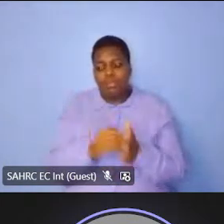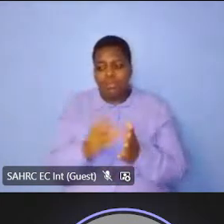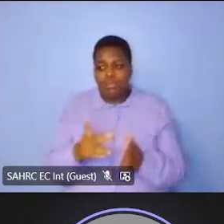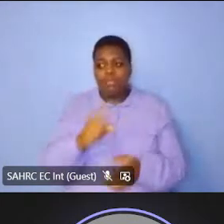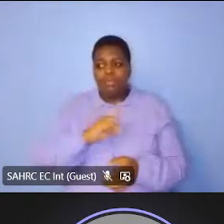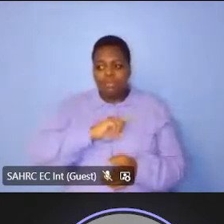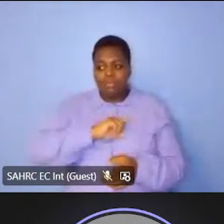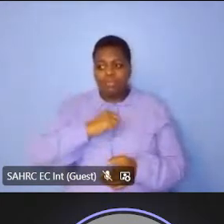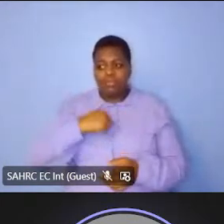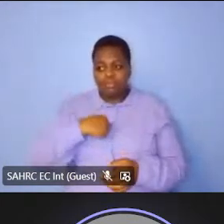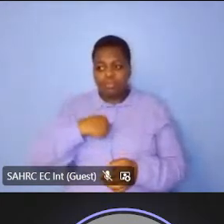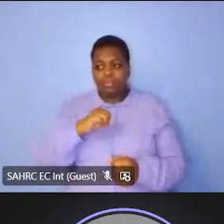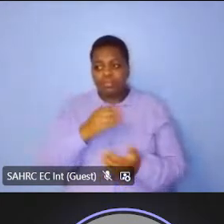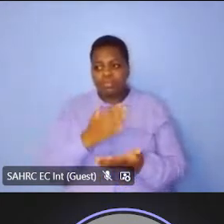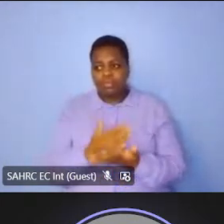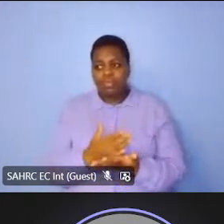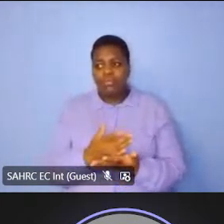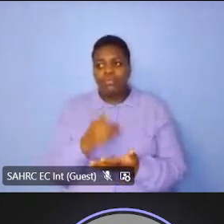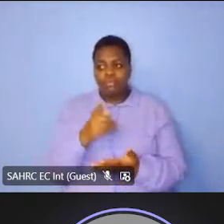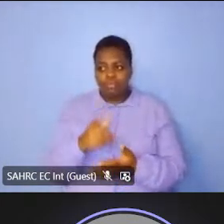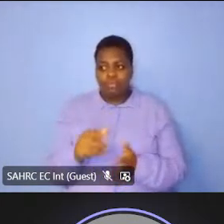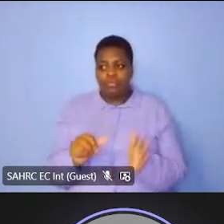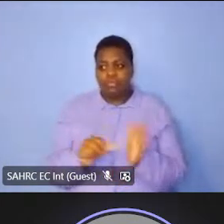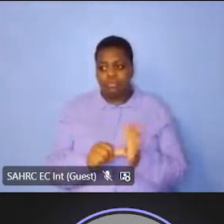we thought that that's something quite important.